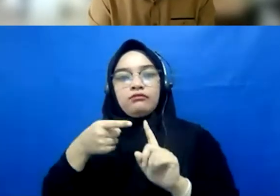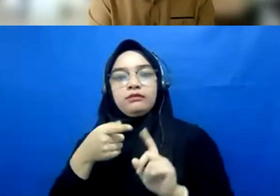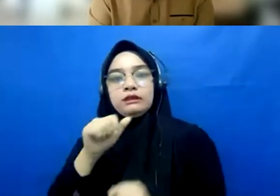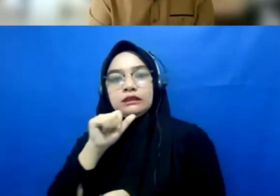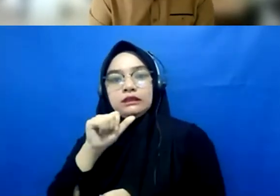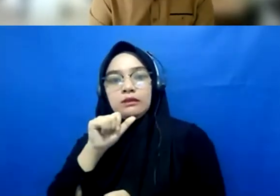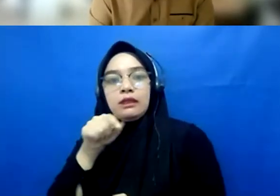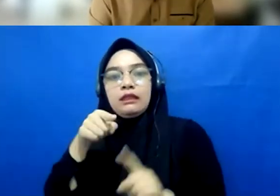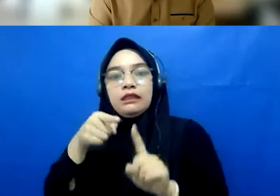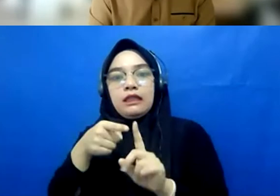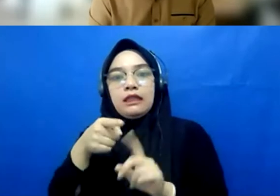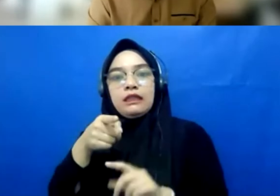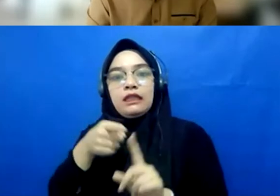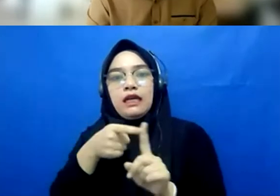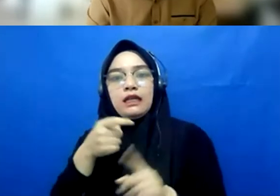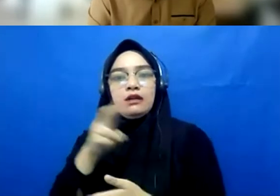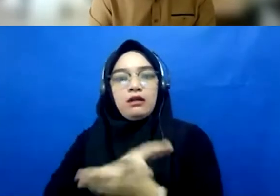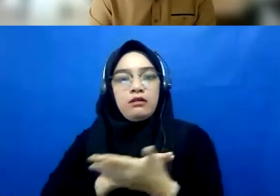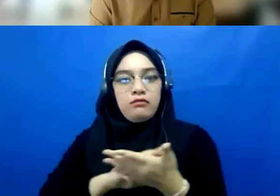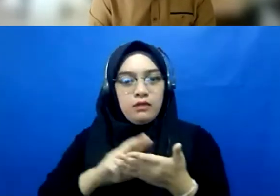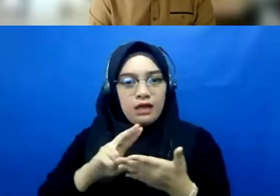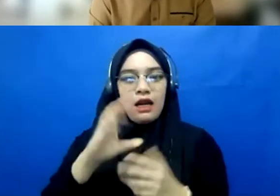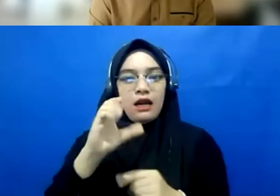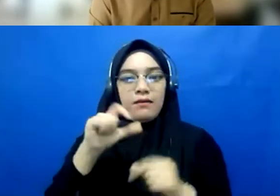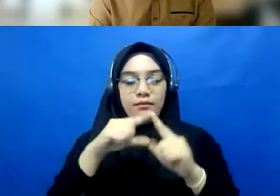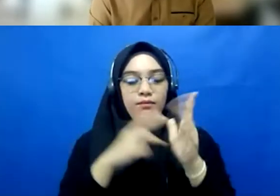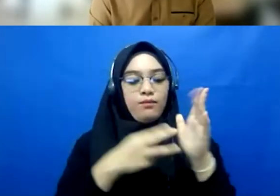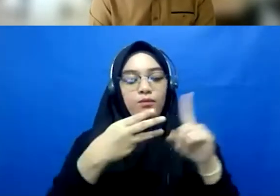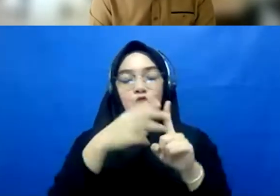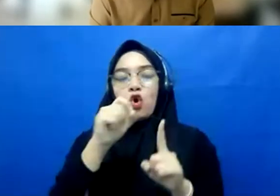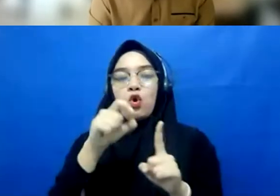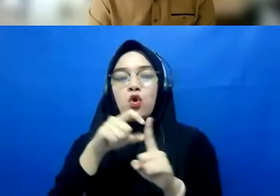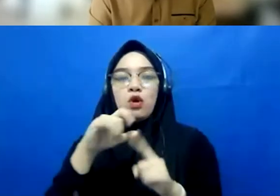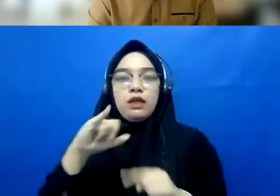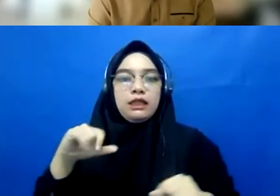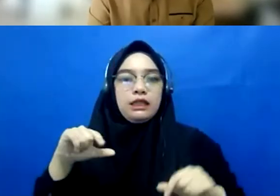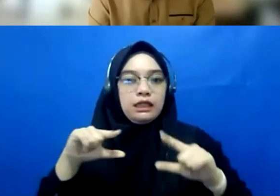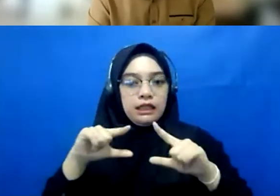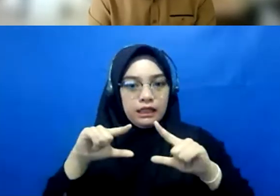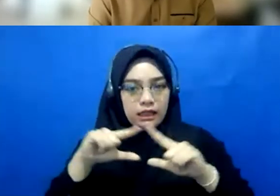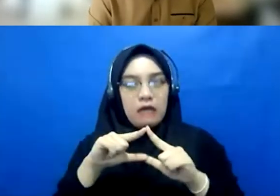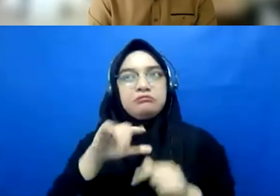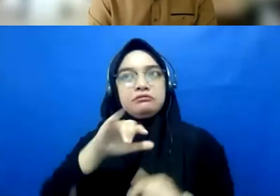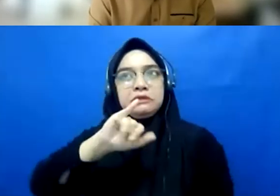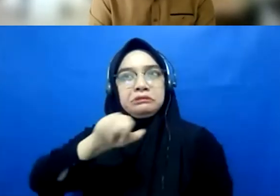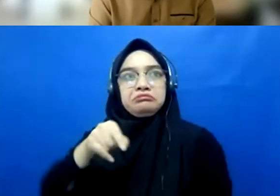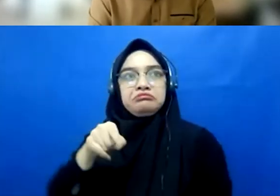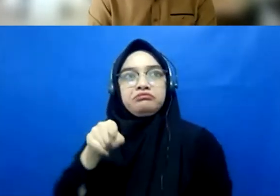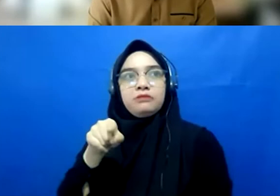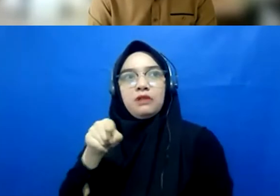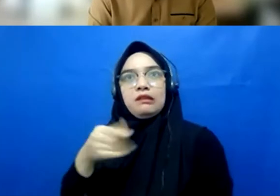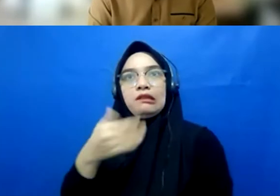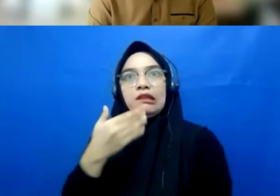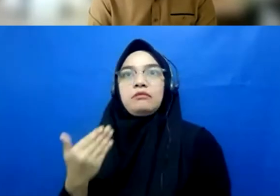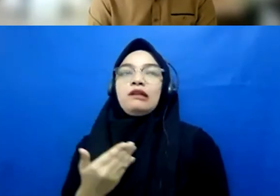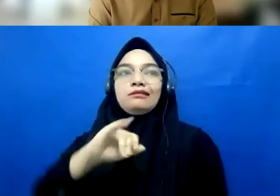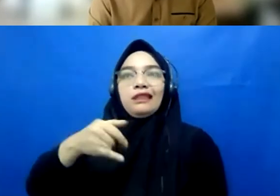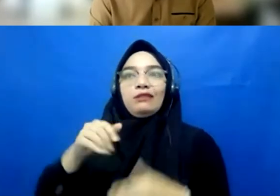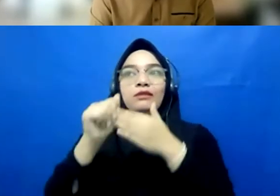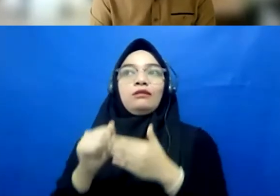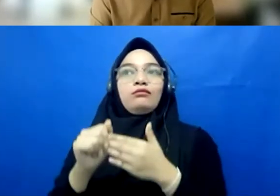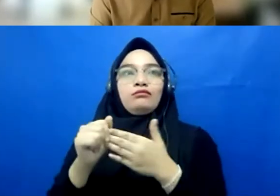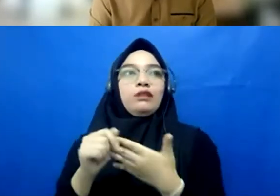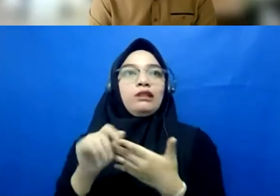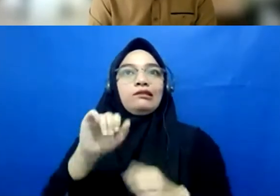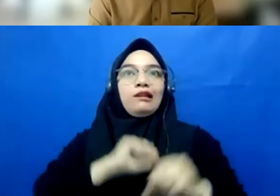capacity building programs for civil society leaders, looking into the UN SDGs in developing countries.